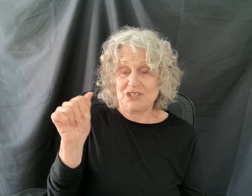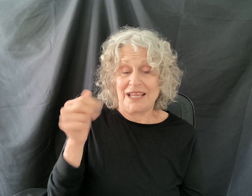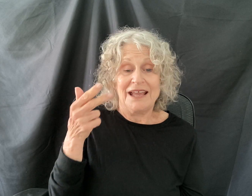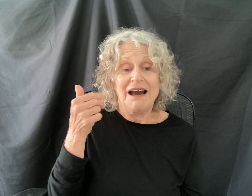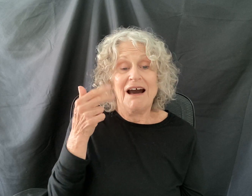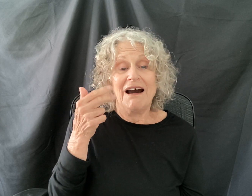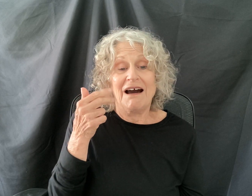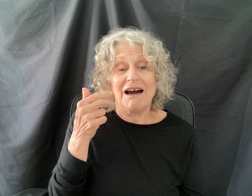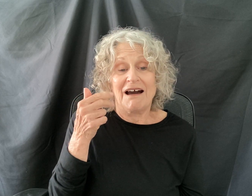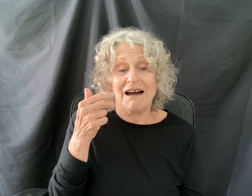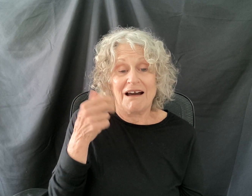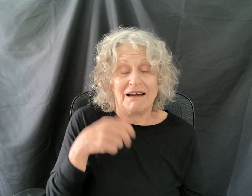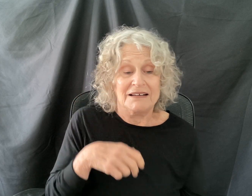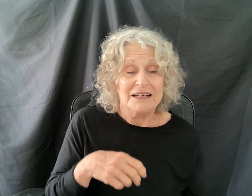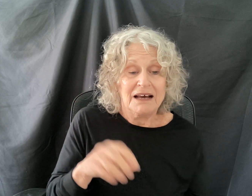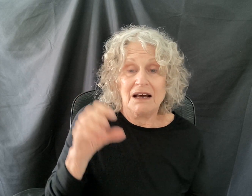H-A, ha.